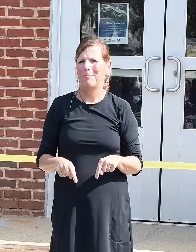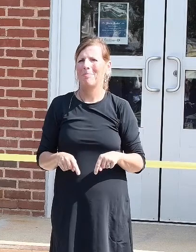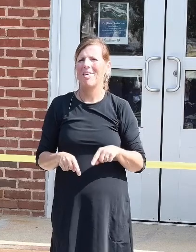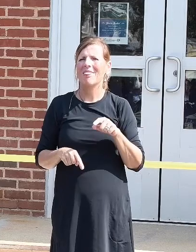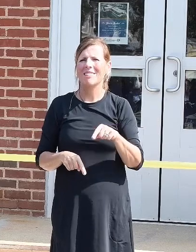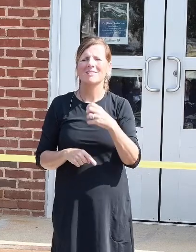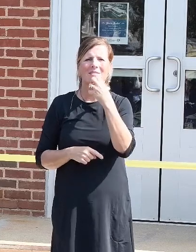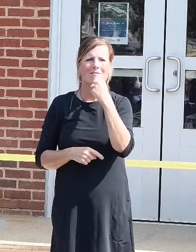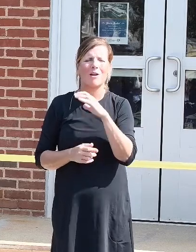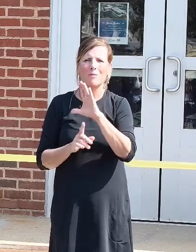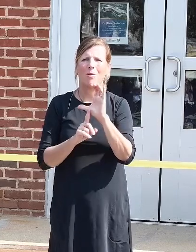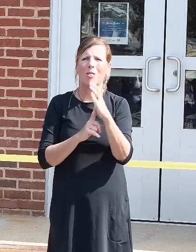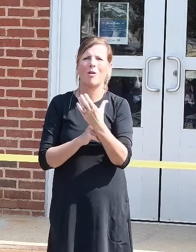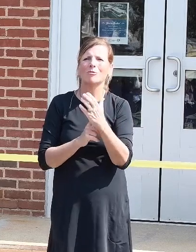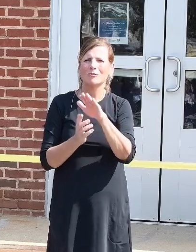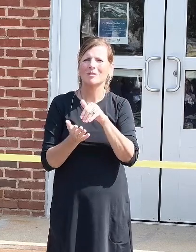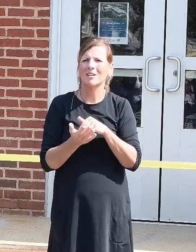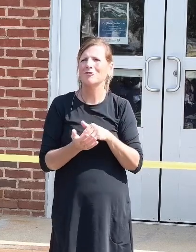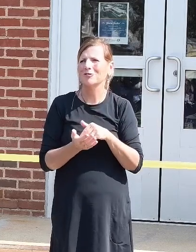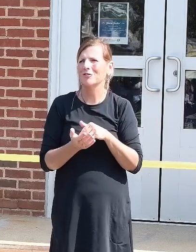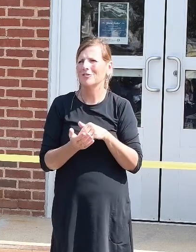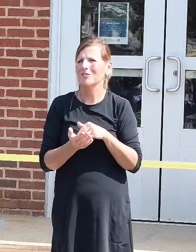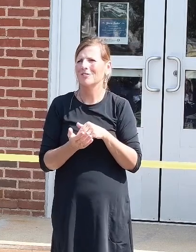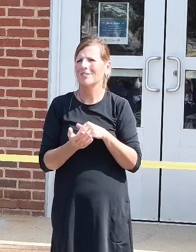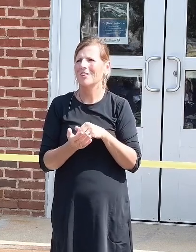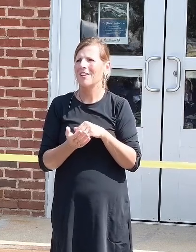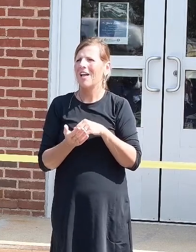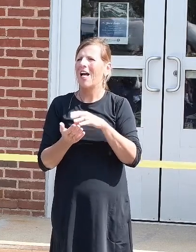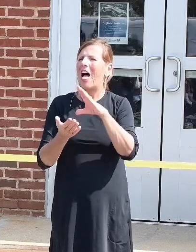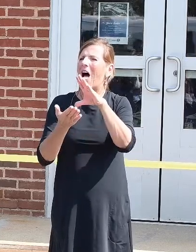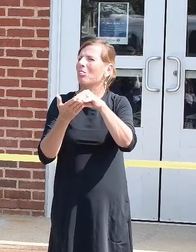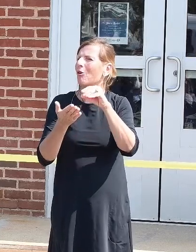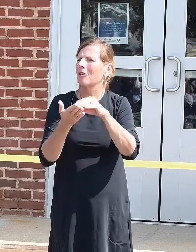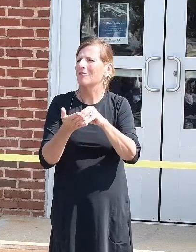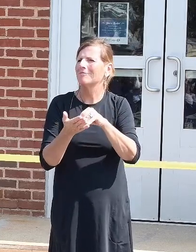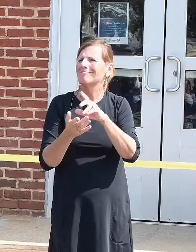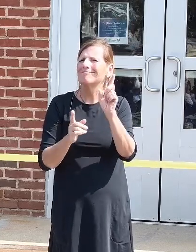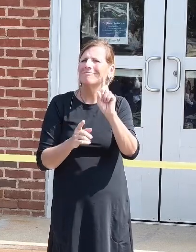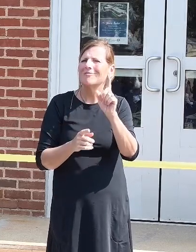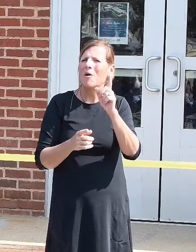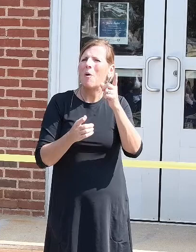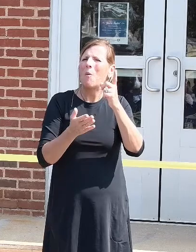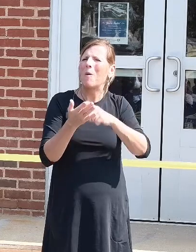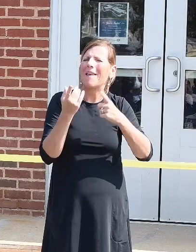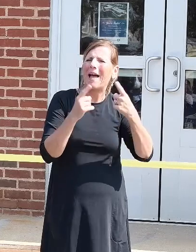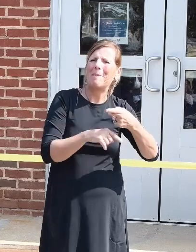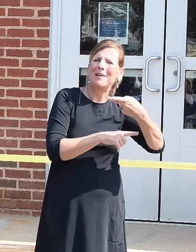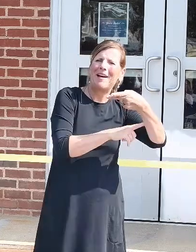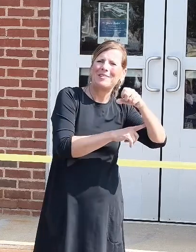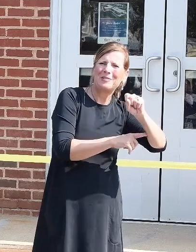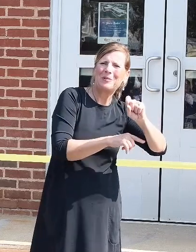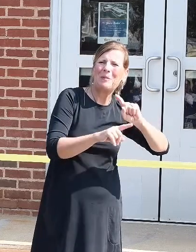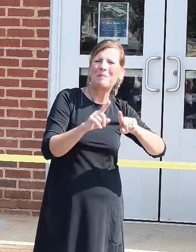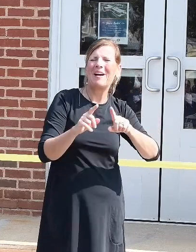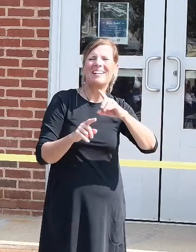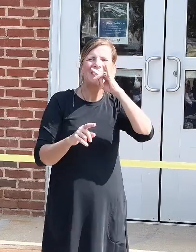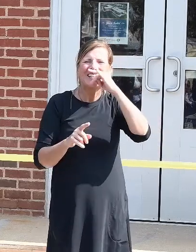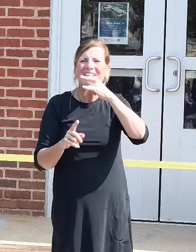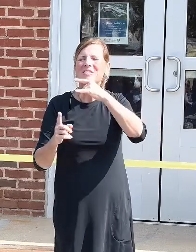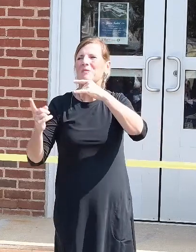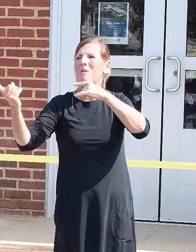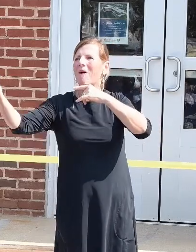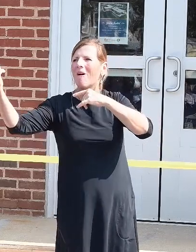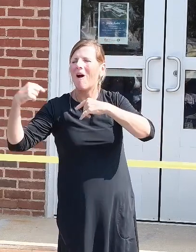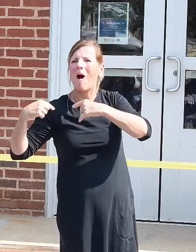cultural center and learn about not only what happened in high school, but hopefully kids will come from other